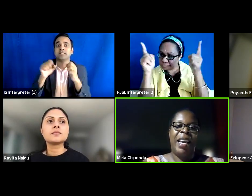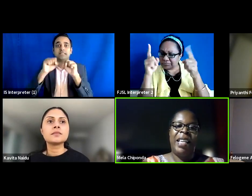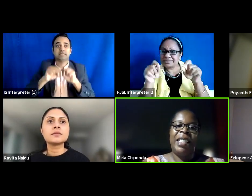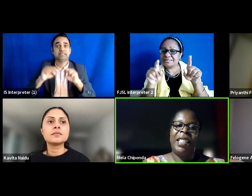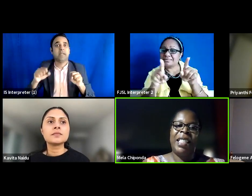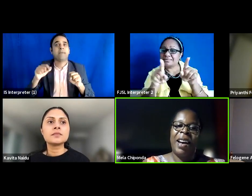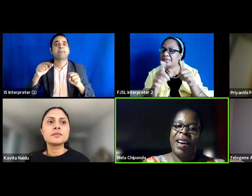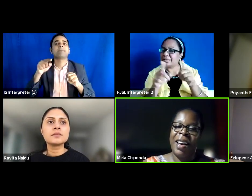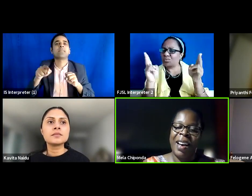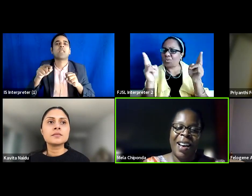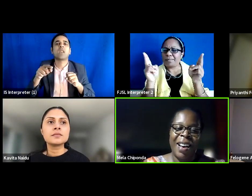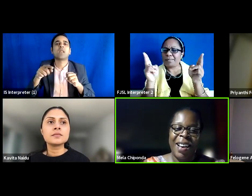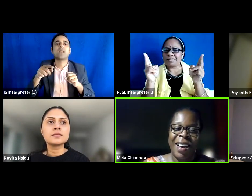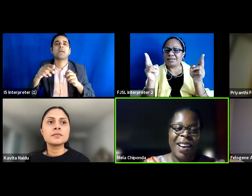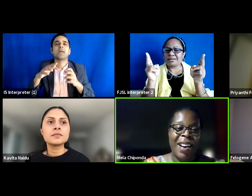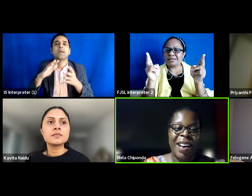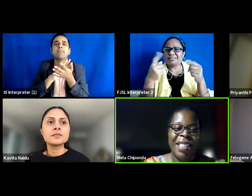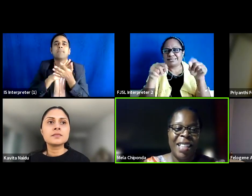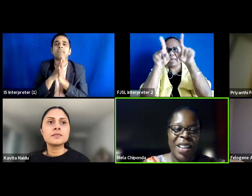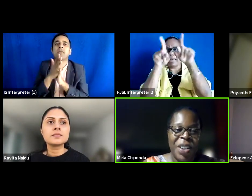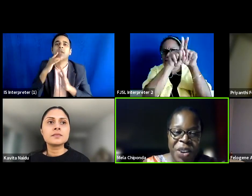in as